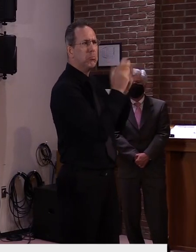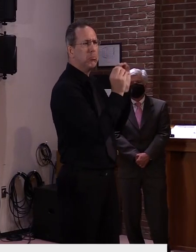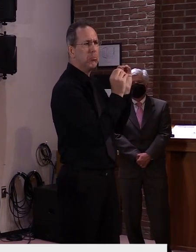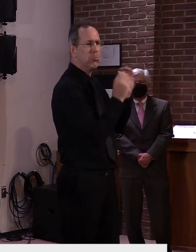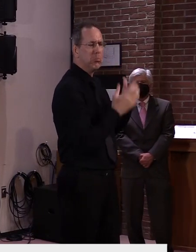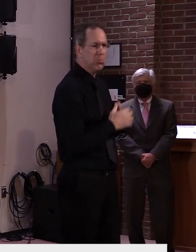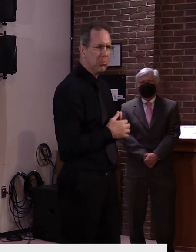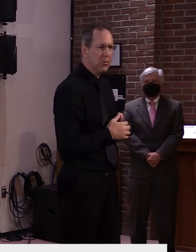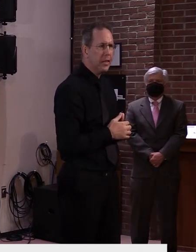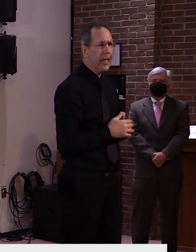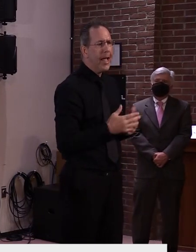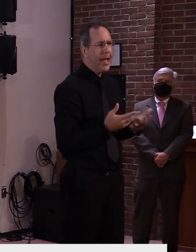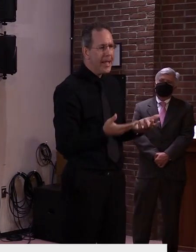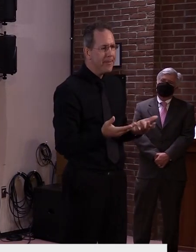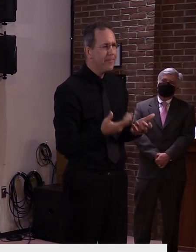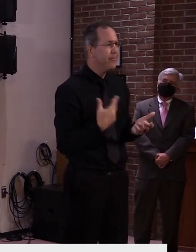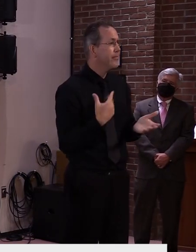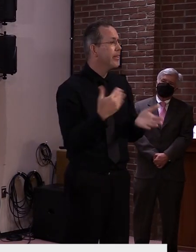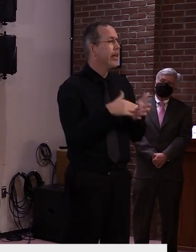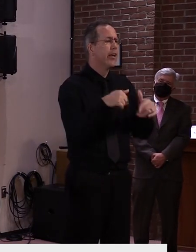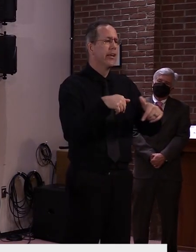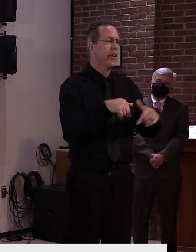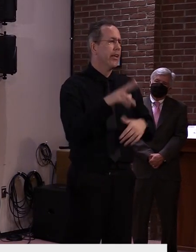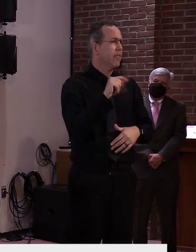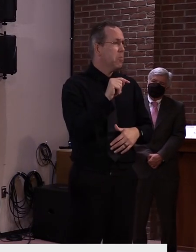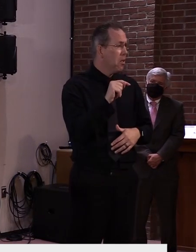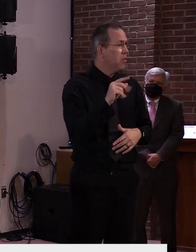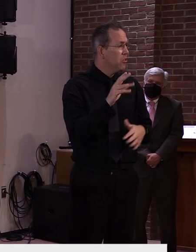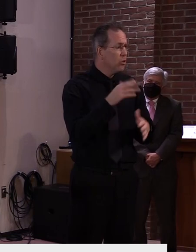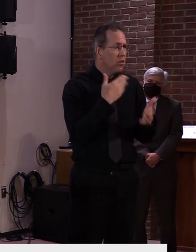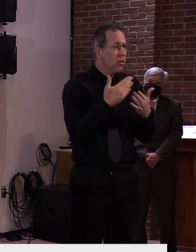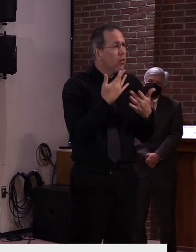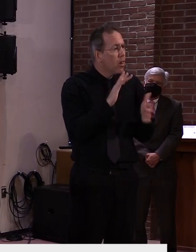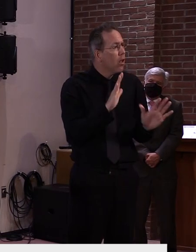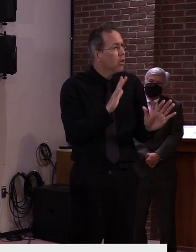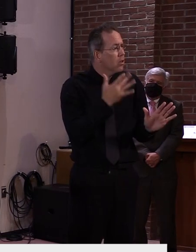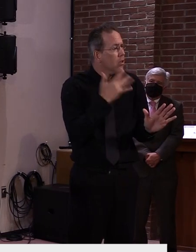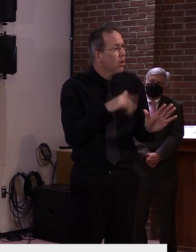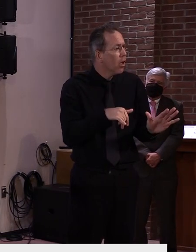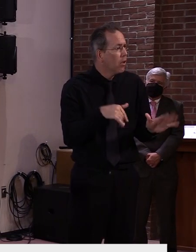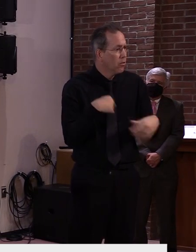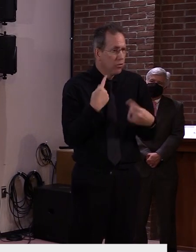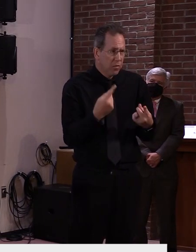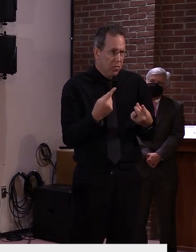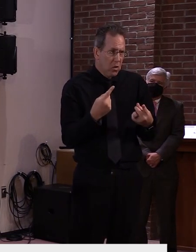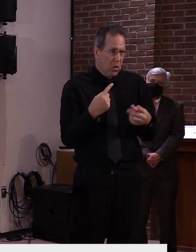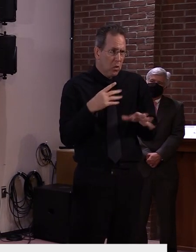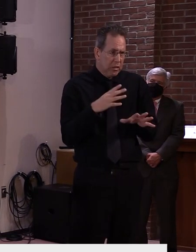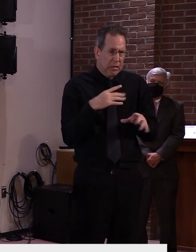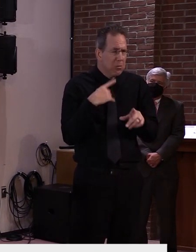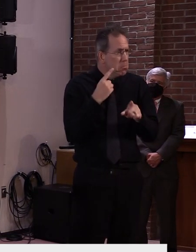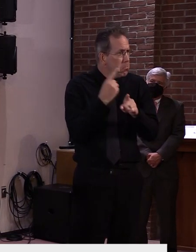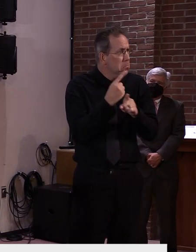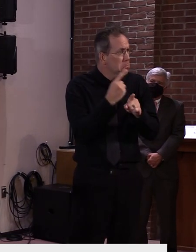I think, a lot of the steps we took in terms of making sure we listen